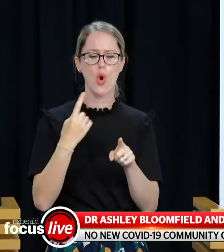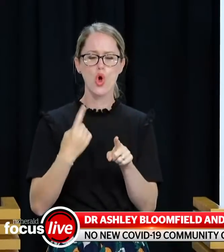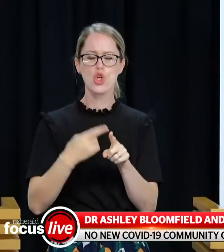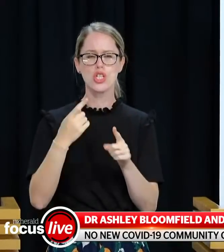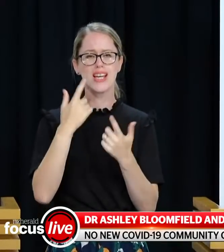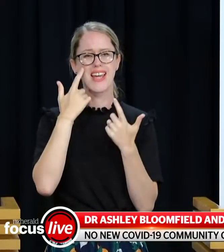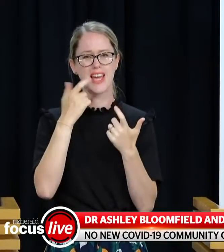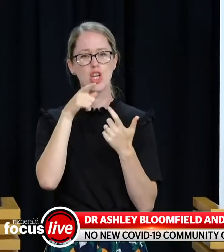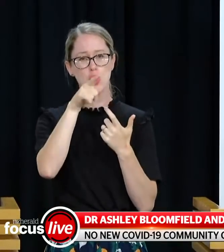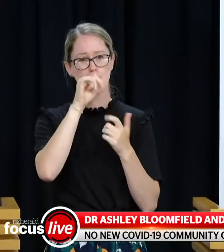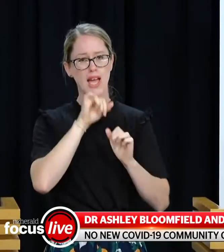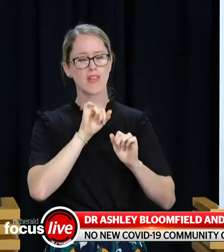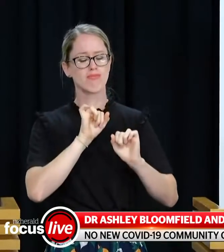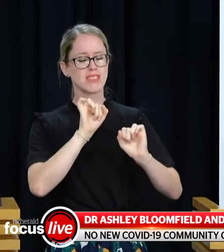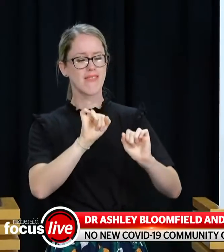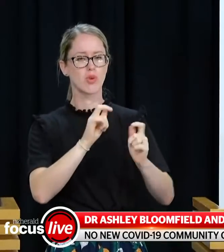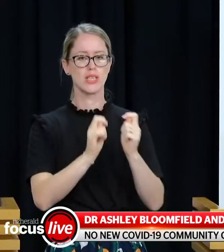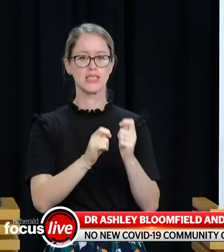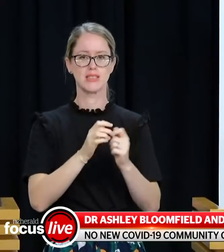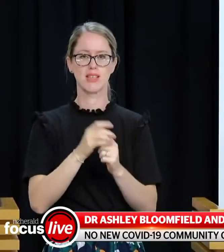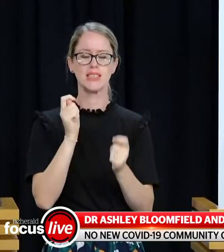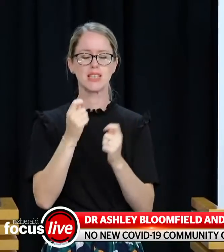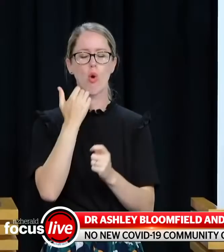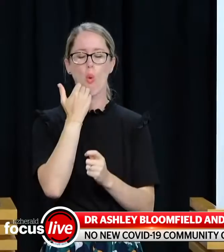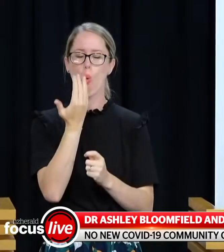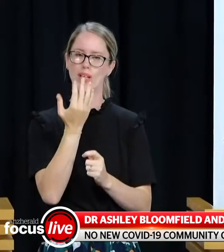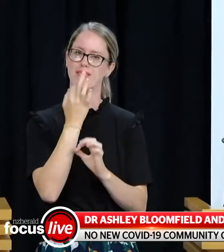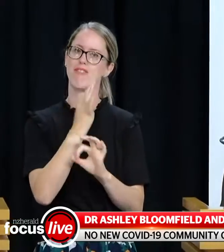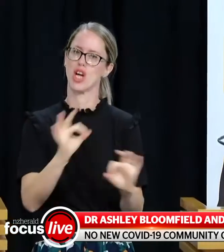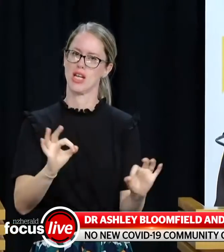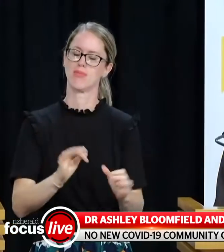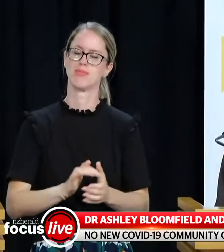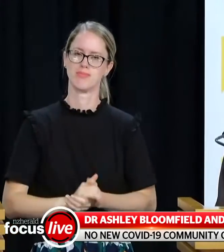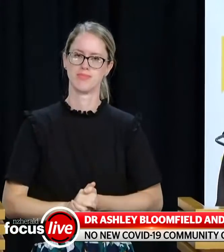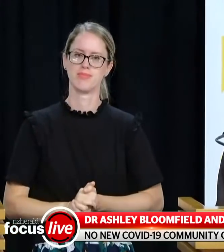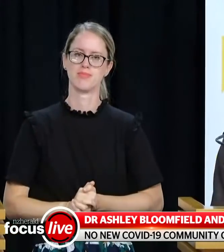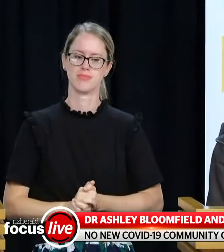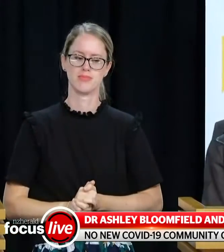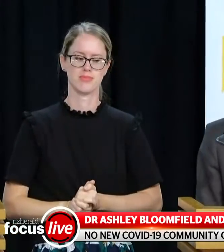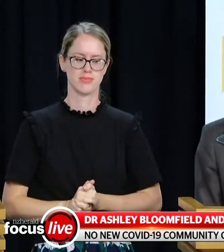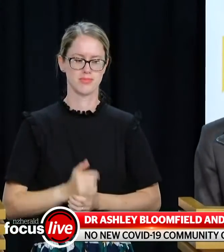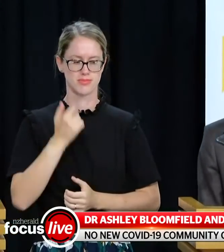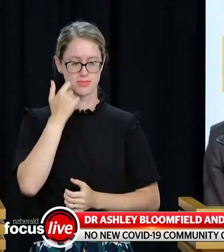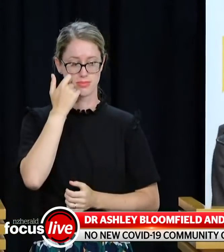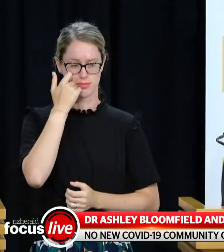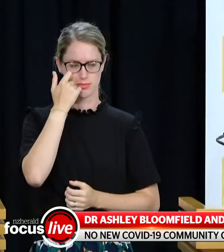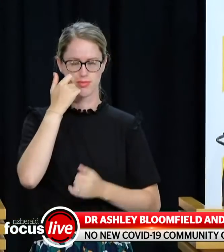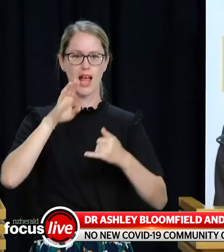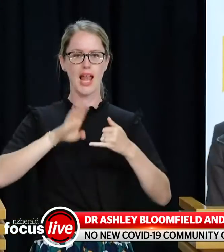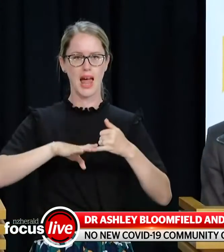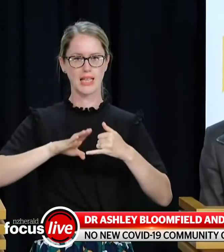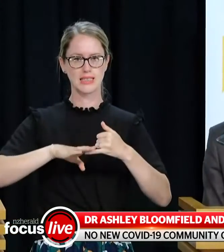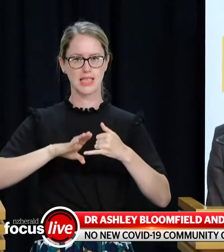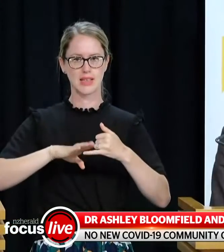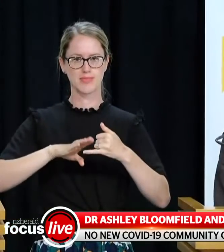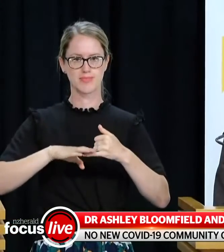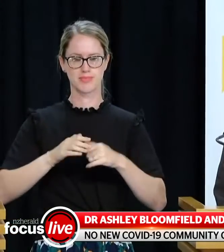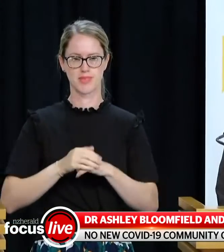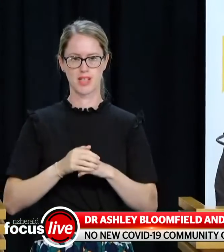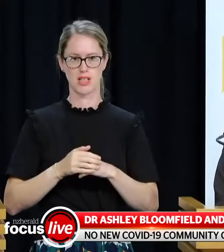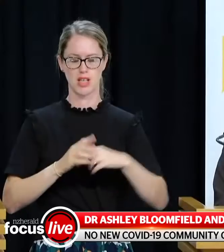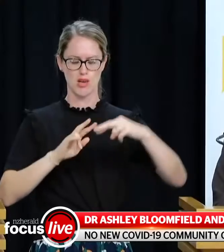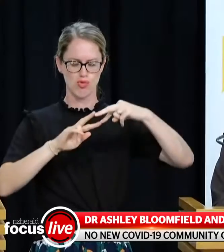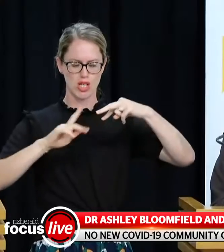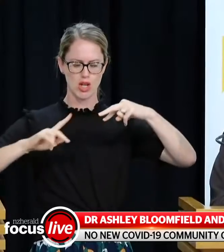care clinics can test, and testing is free wherever you have it done. And finally, just perhaps a word on variants.